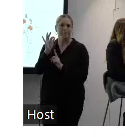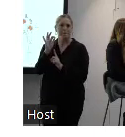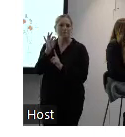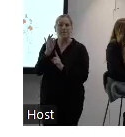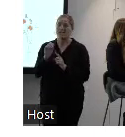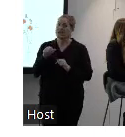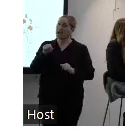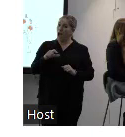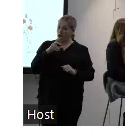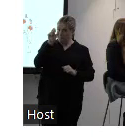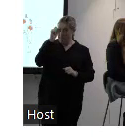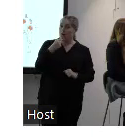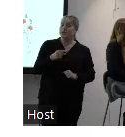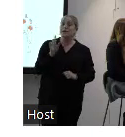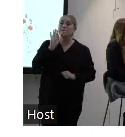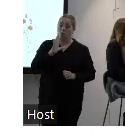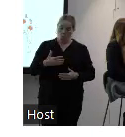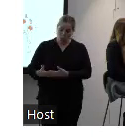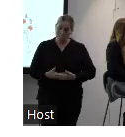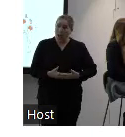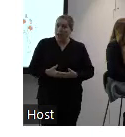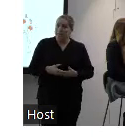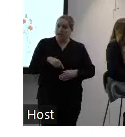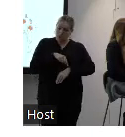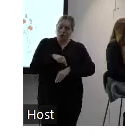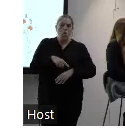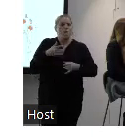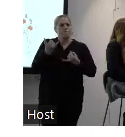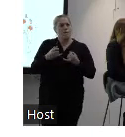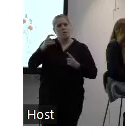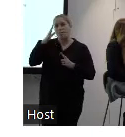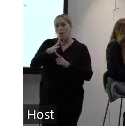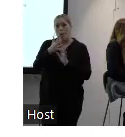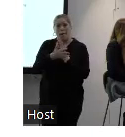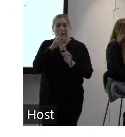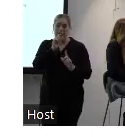these combinations of things can result in abnormal brain development.